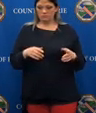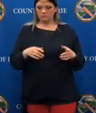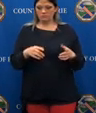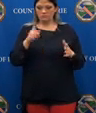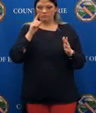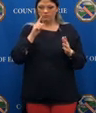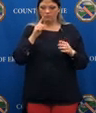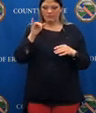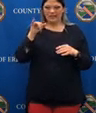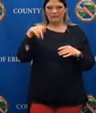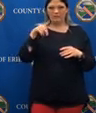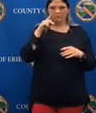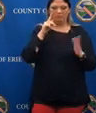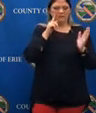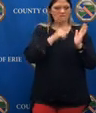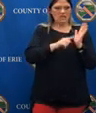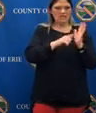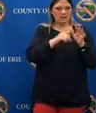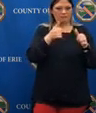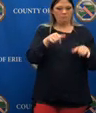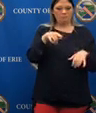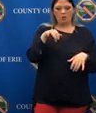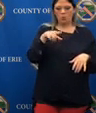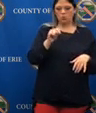Investigative Post, anybody on from IP?